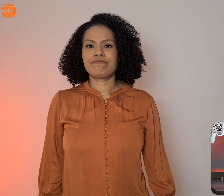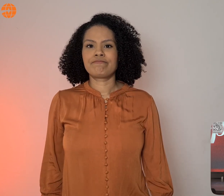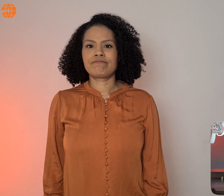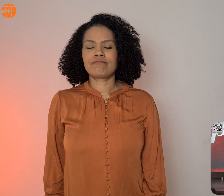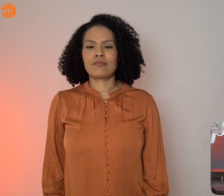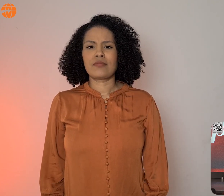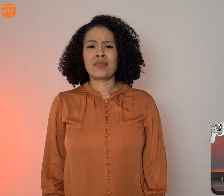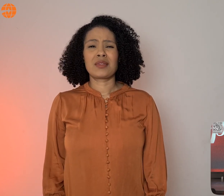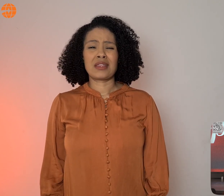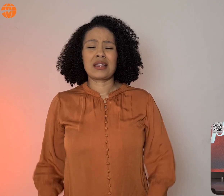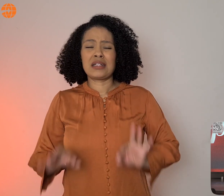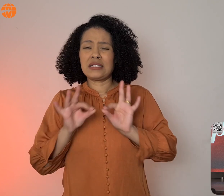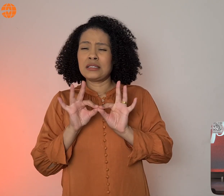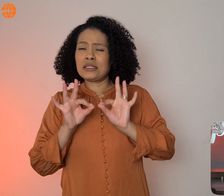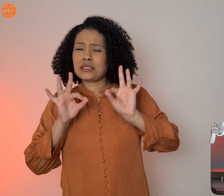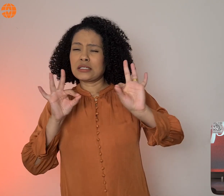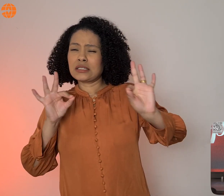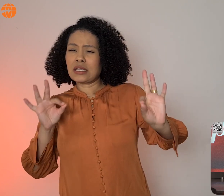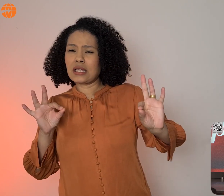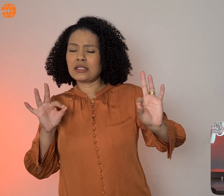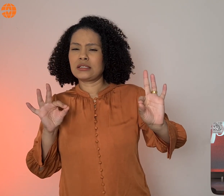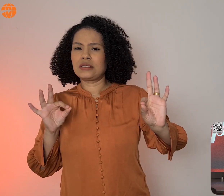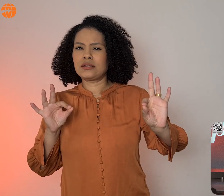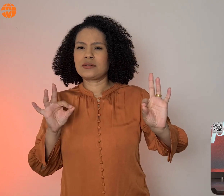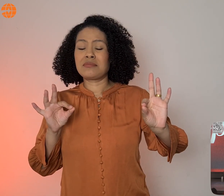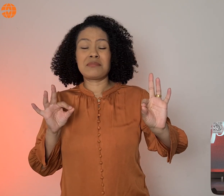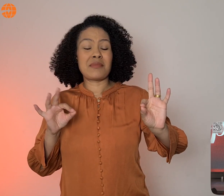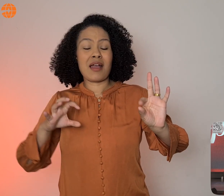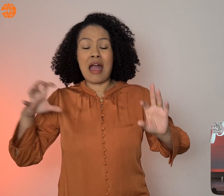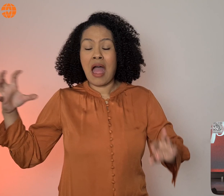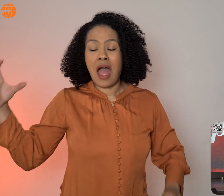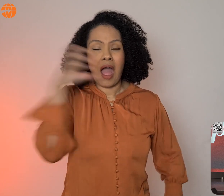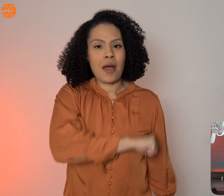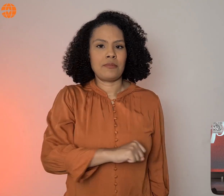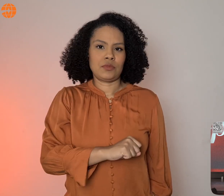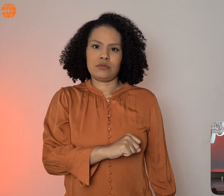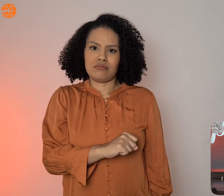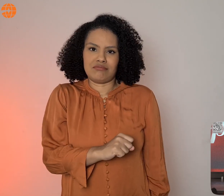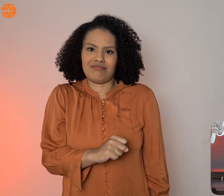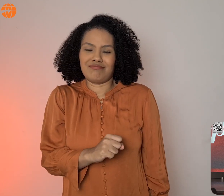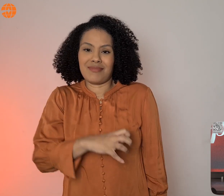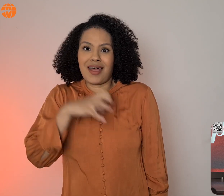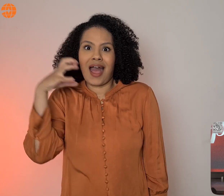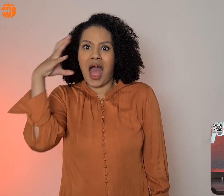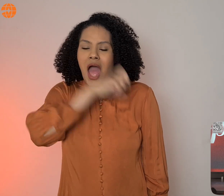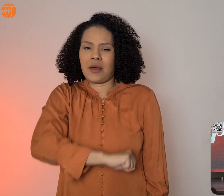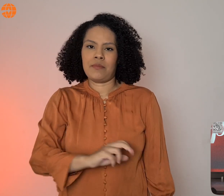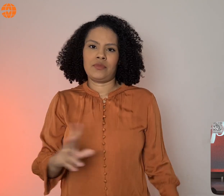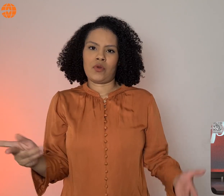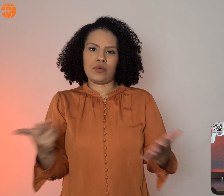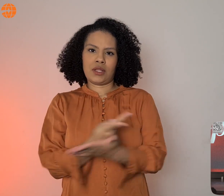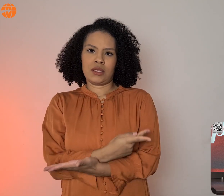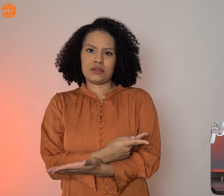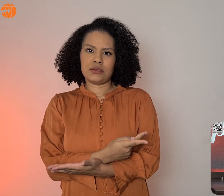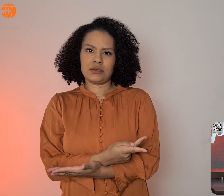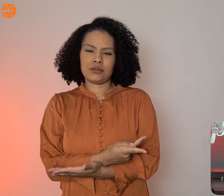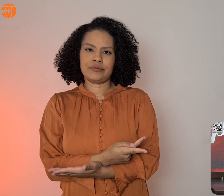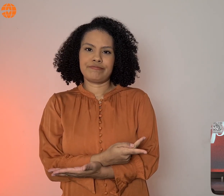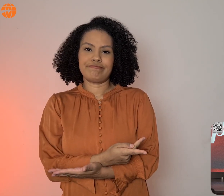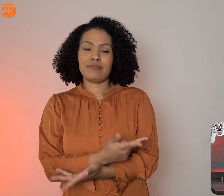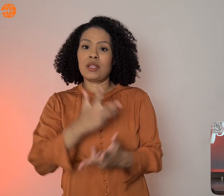as fast as the speed of E light. até mesmo essa distância que eu mencionei está se afastando de nós na velocidade da luz. Just like your